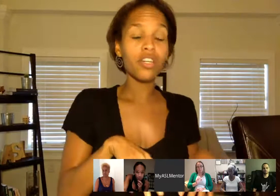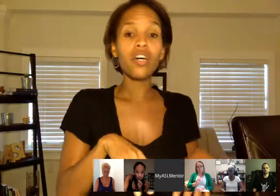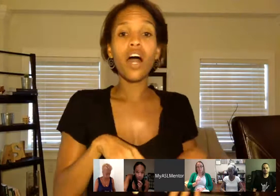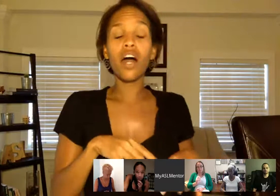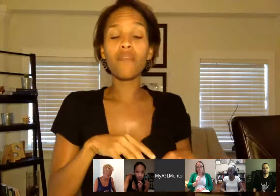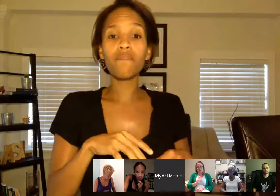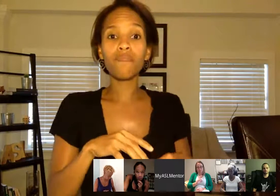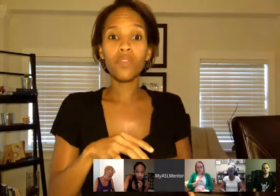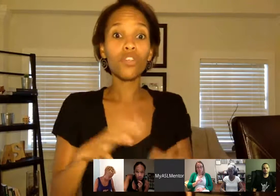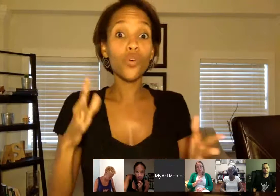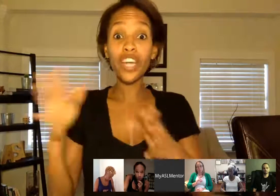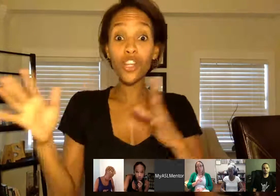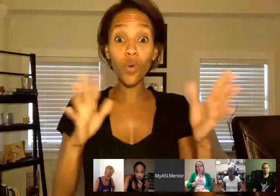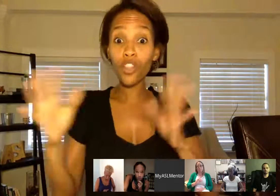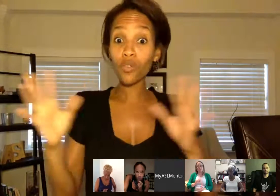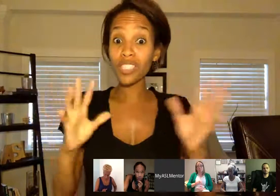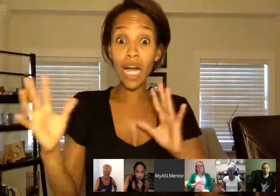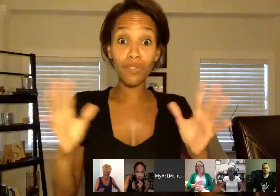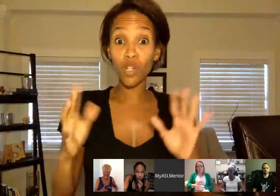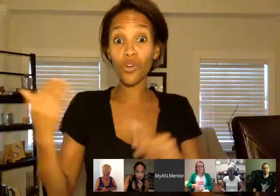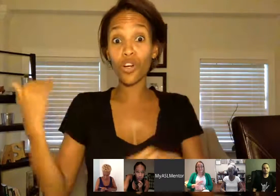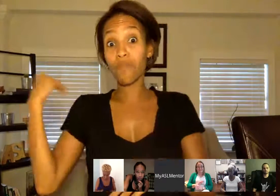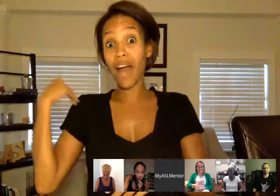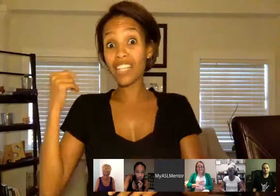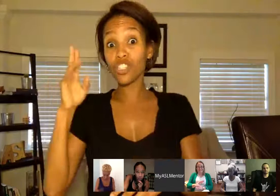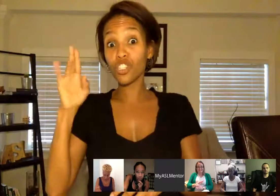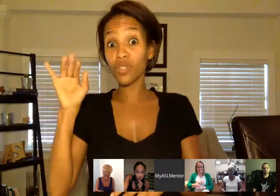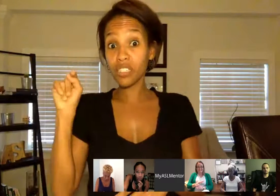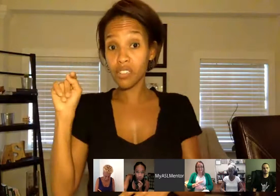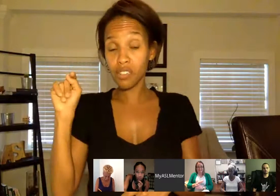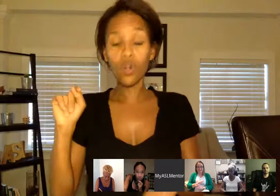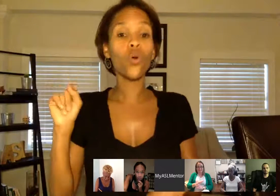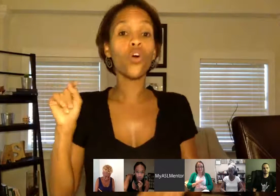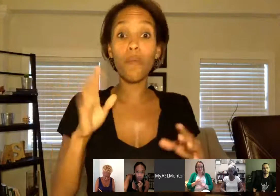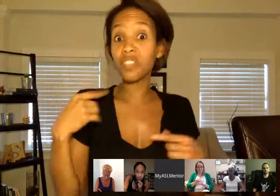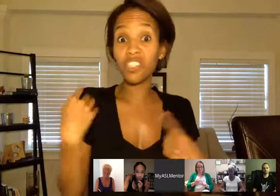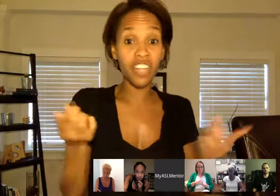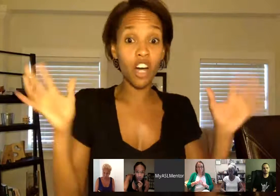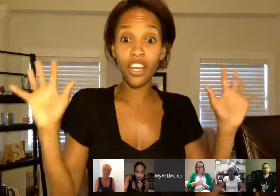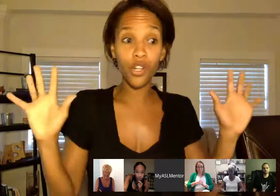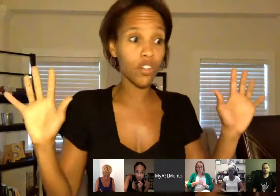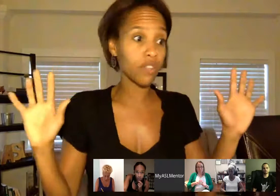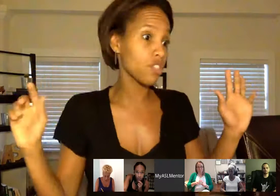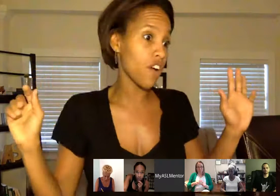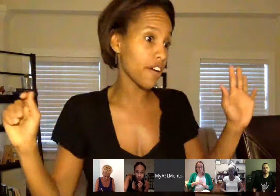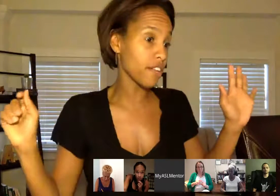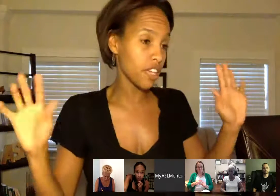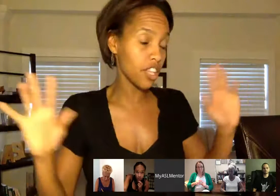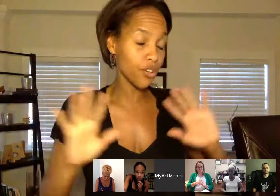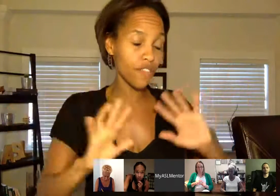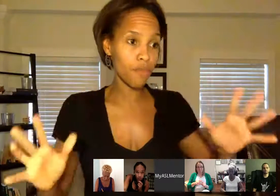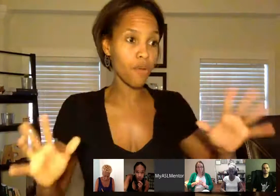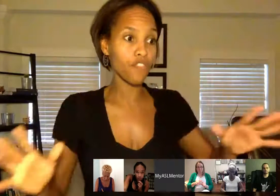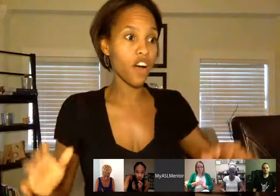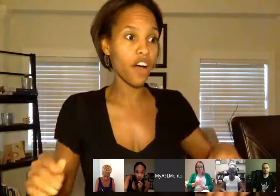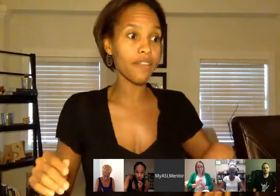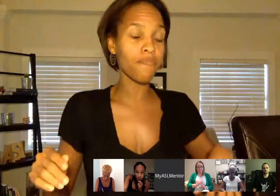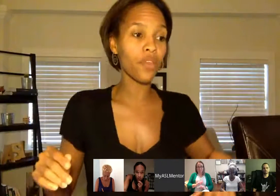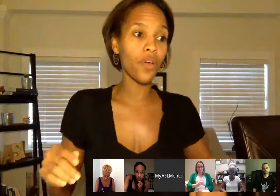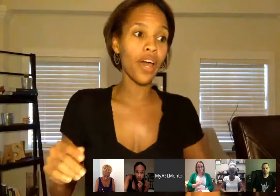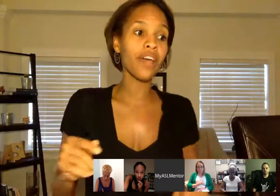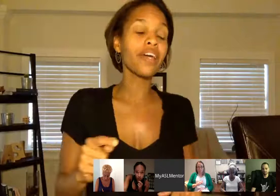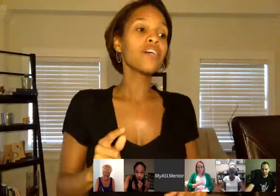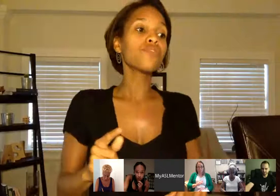sector. So either one of those times could work. Past unit or up until now, either of them is fine. Either of them are